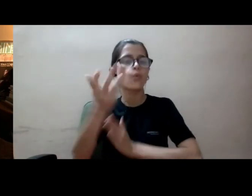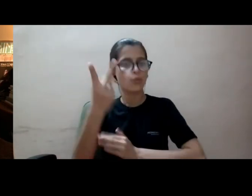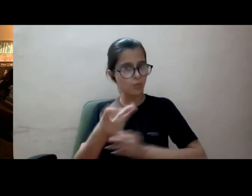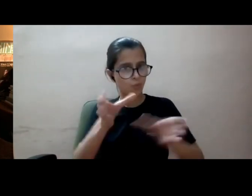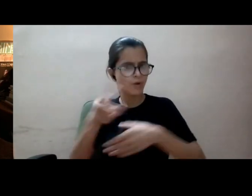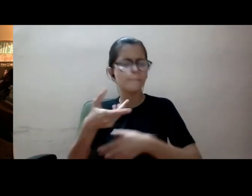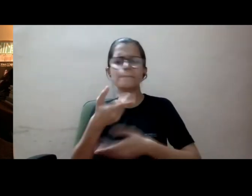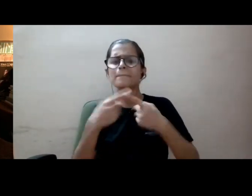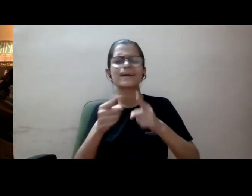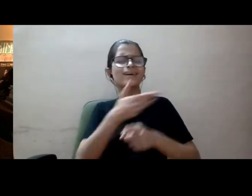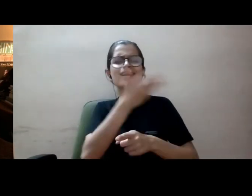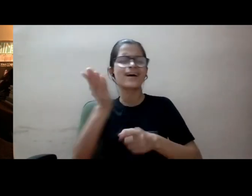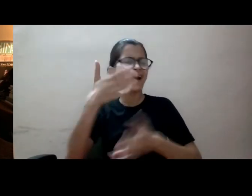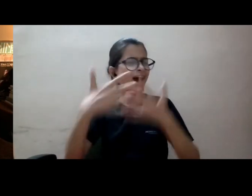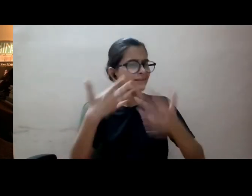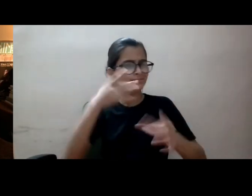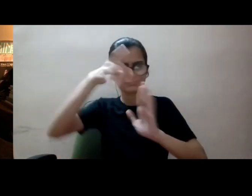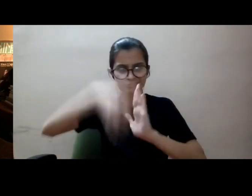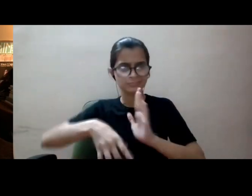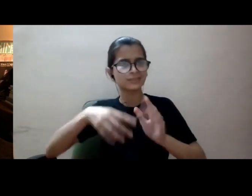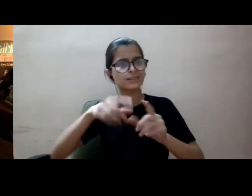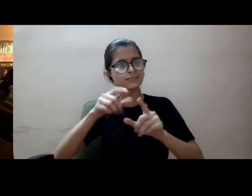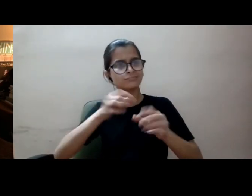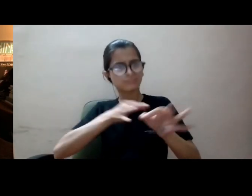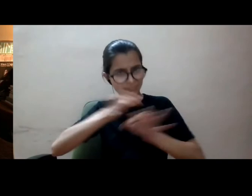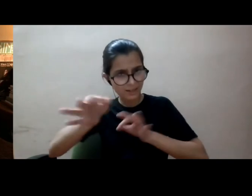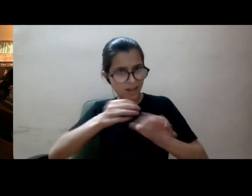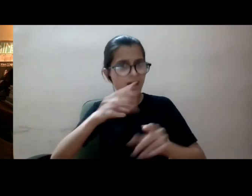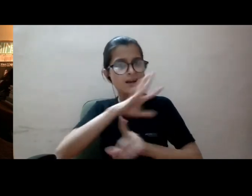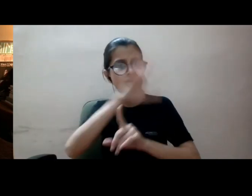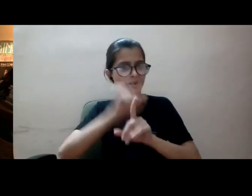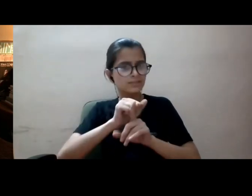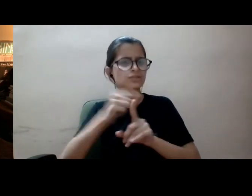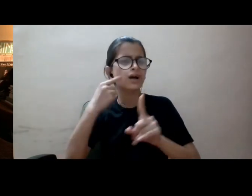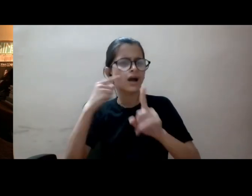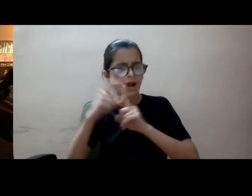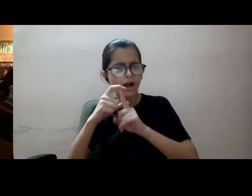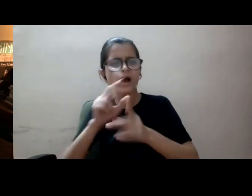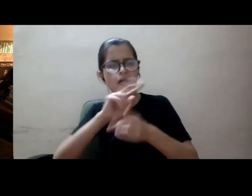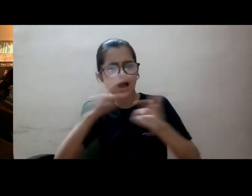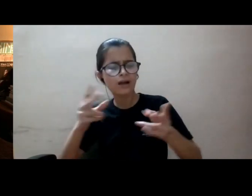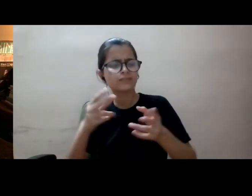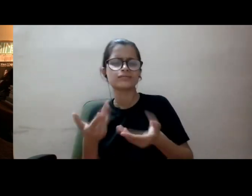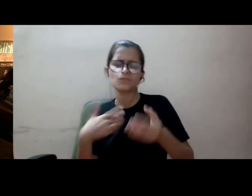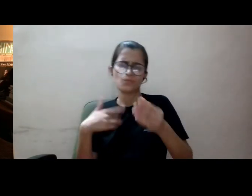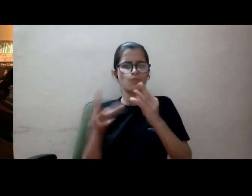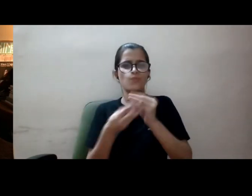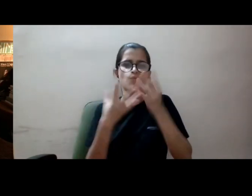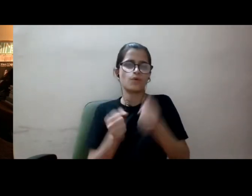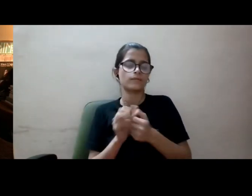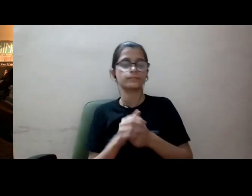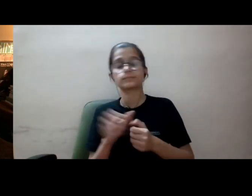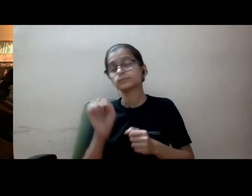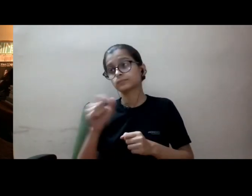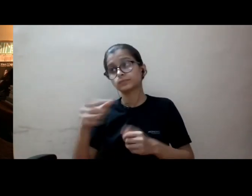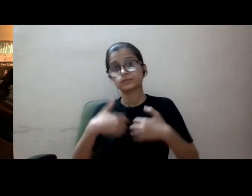define culture or identity for anyone. Just wanted to add. So it's really interesting, you